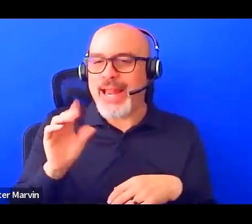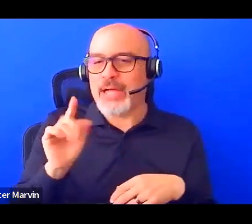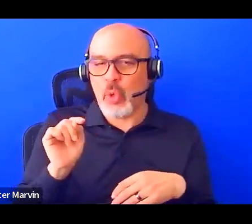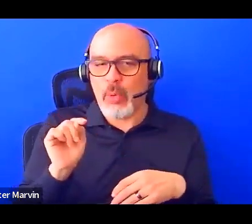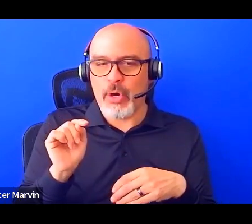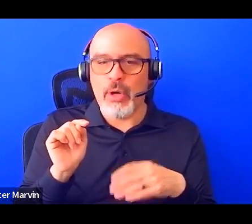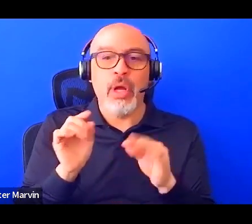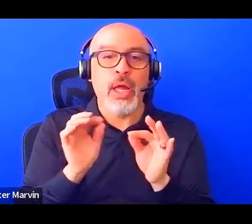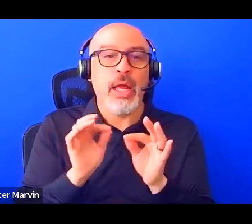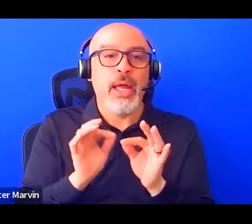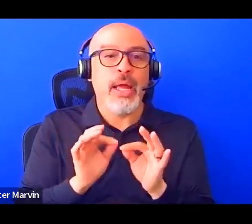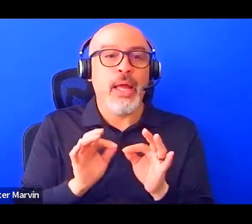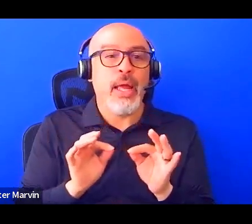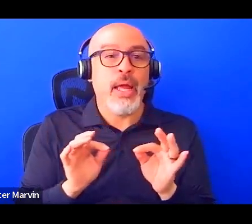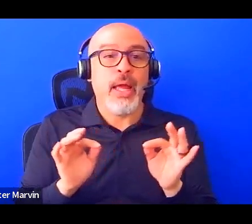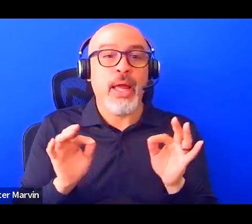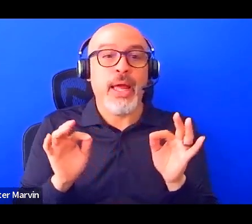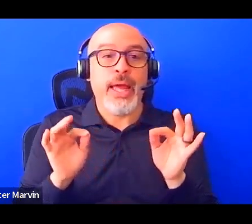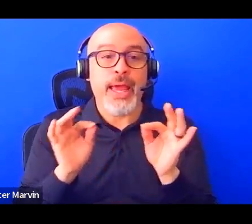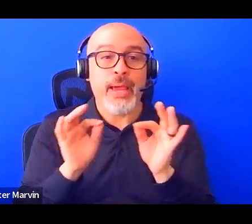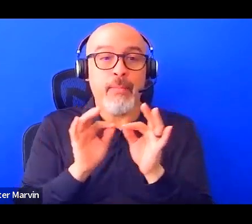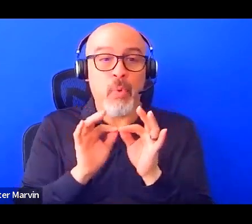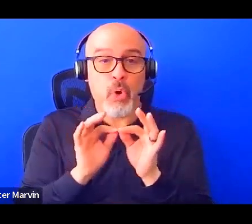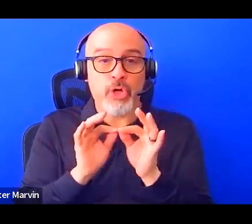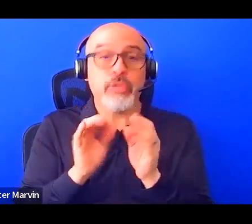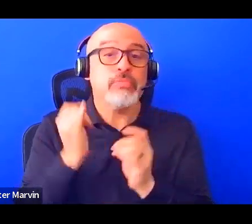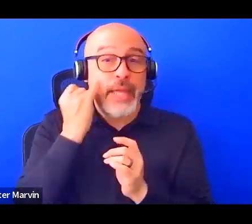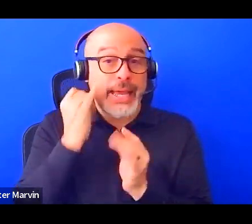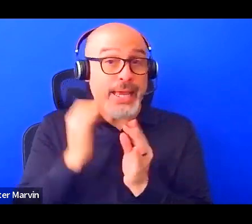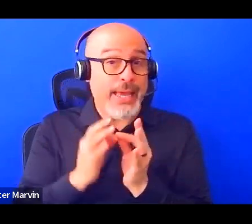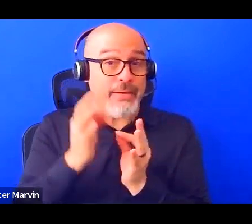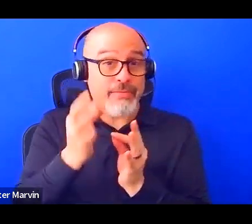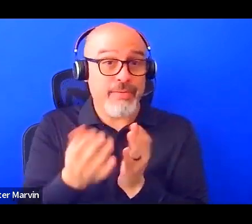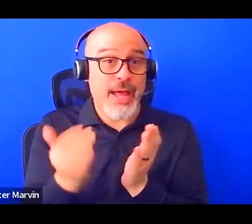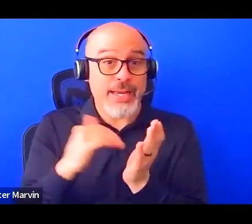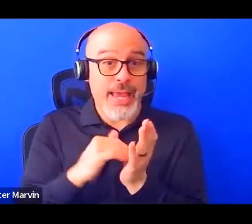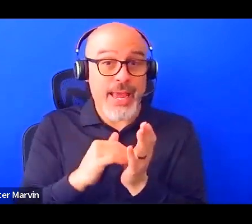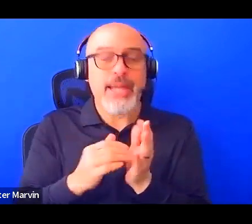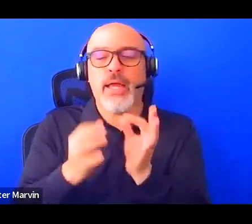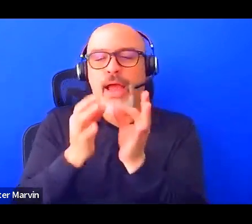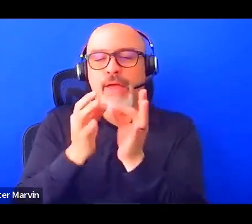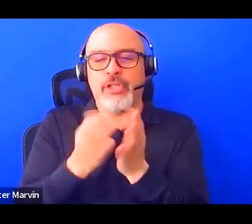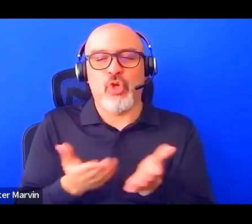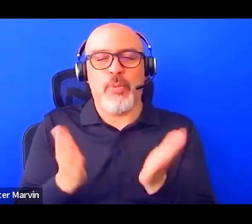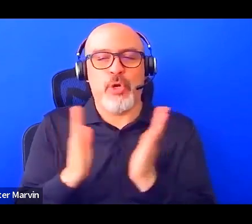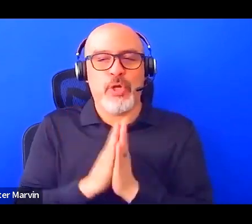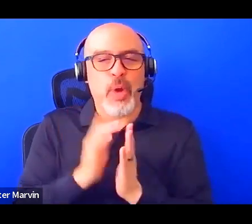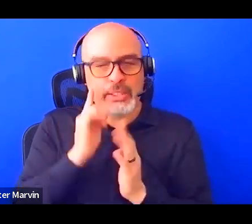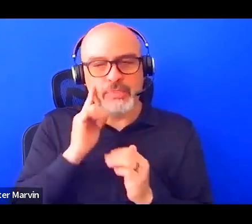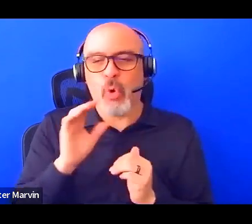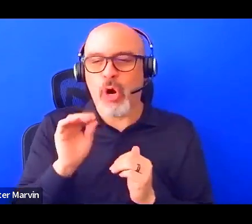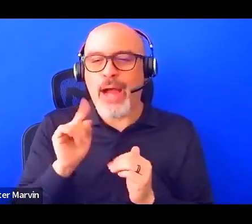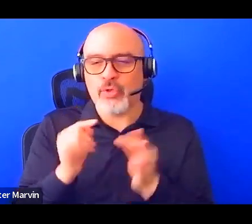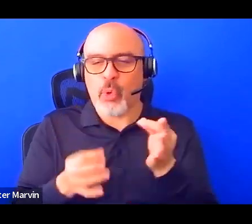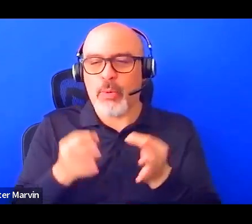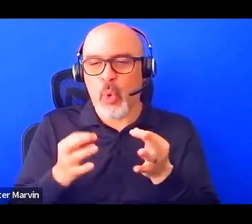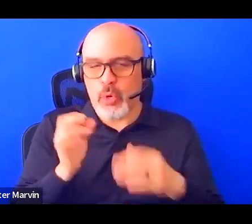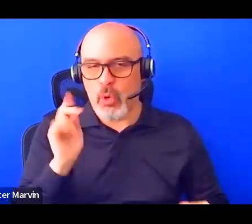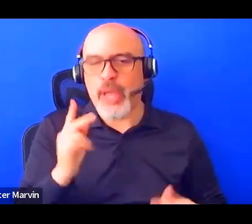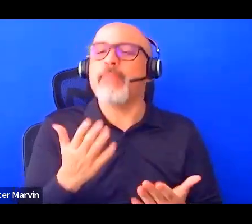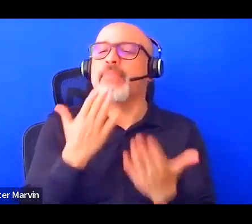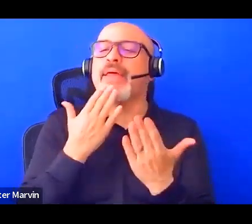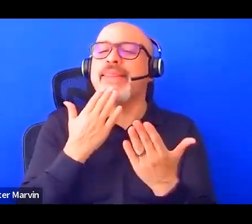we do it if this case is still pending. We need to do an interpreter request for that court date. Thank